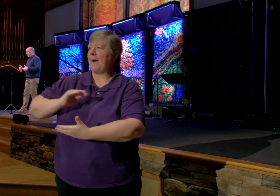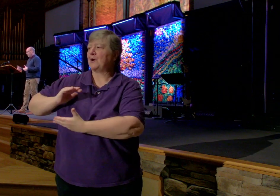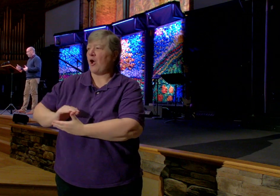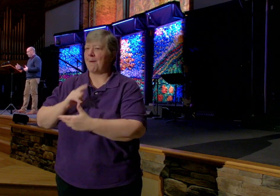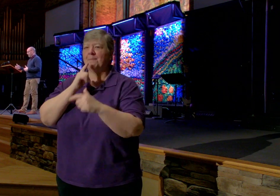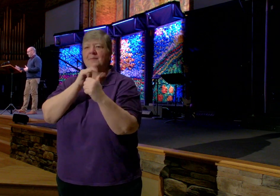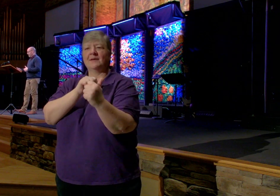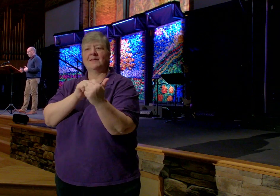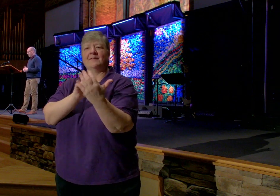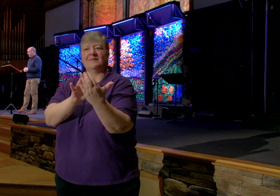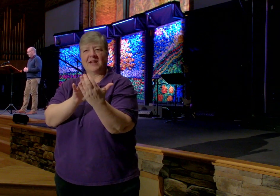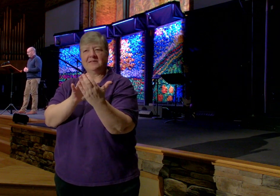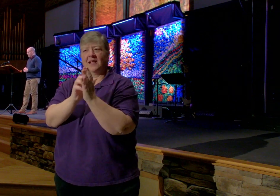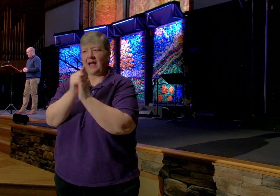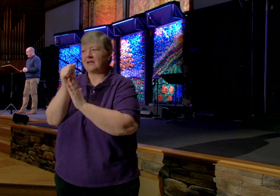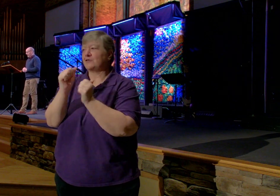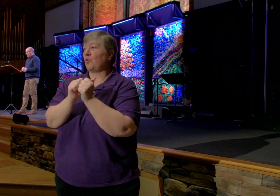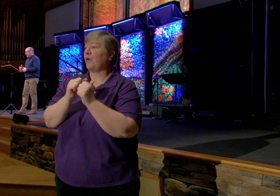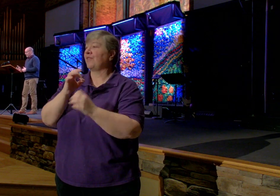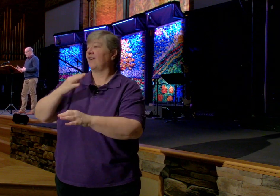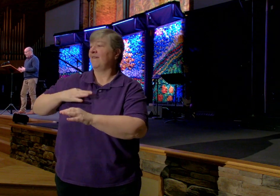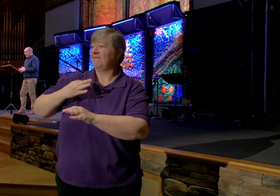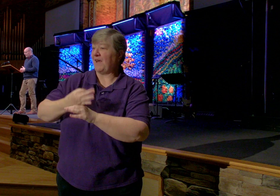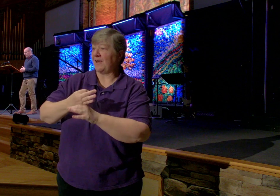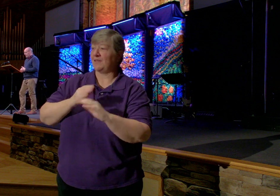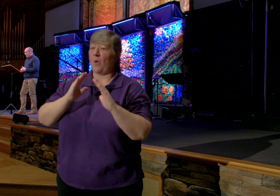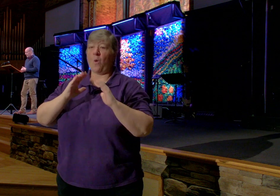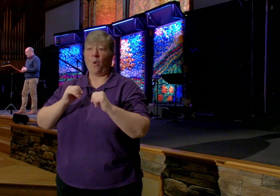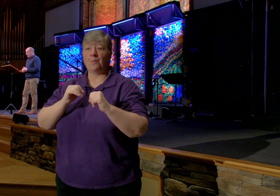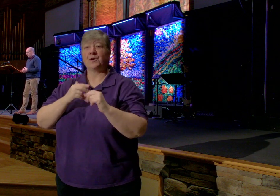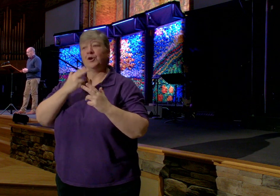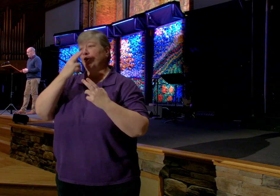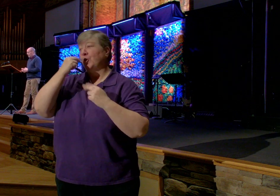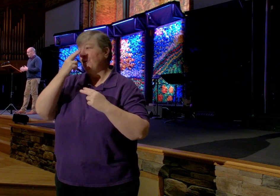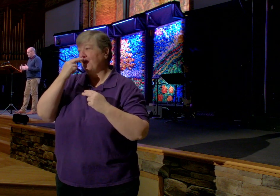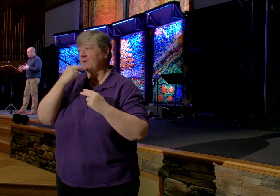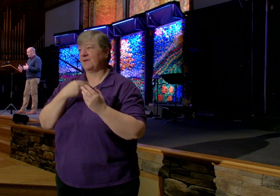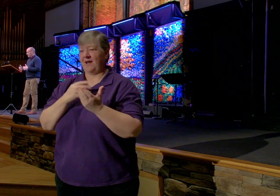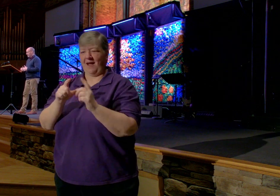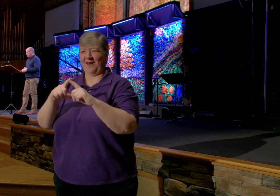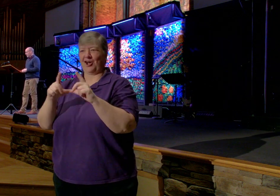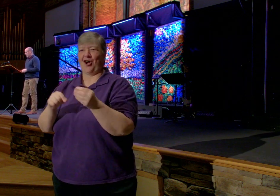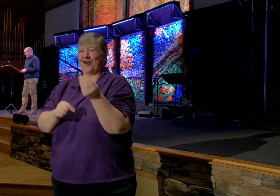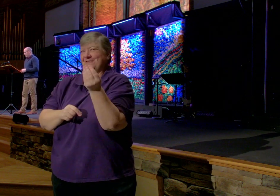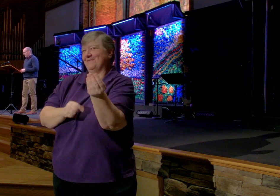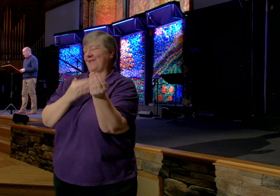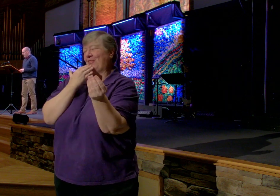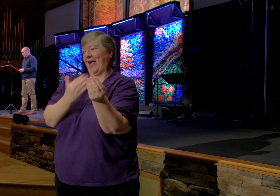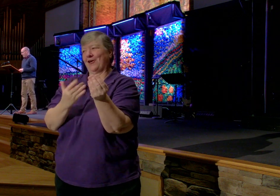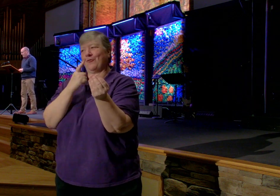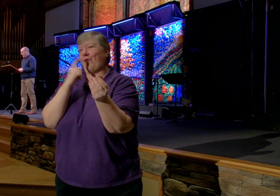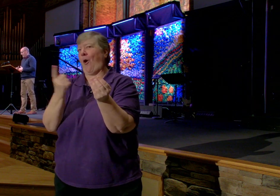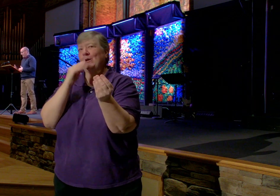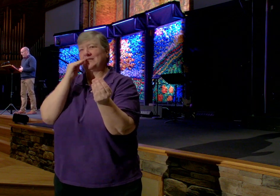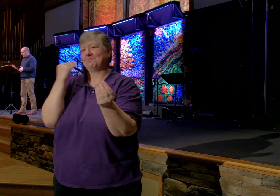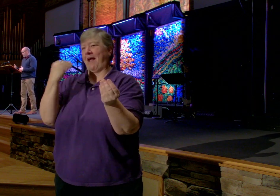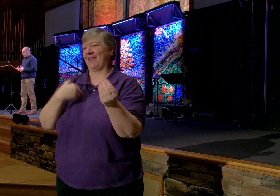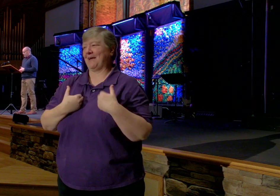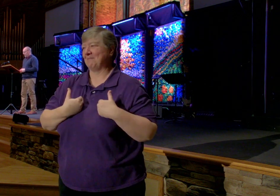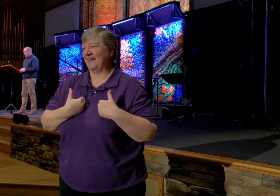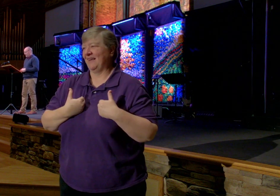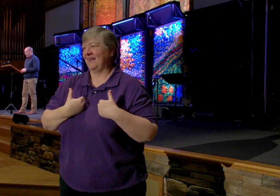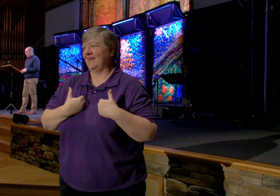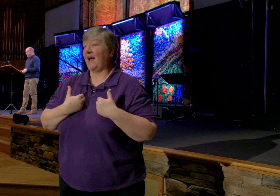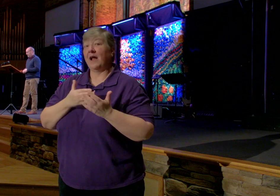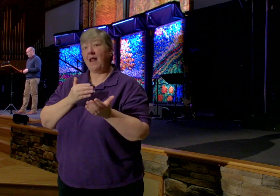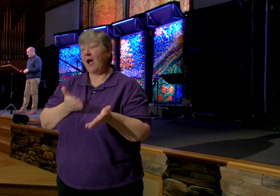facing cancer with faith, hope, and humor. I also gave her a card thanking her for always being there to smile at me,